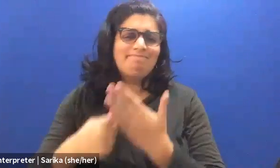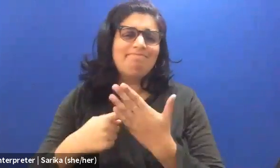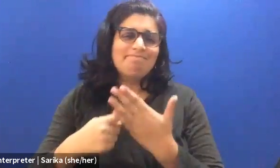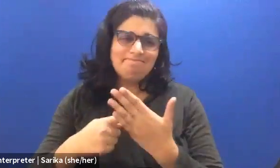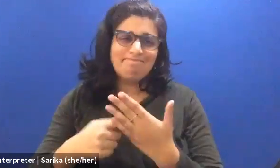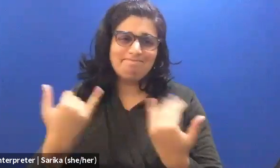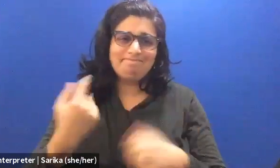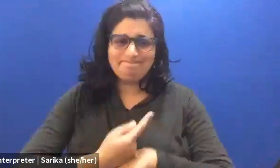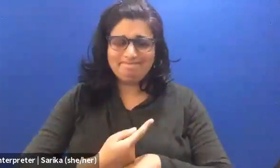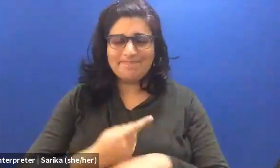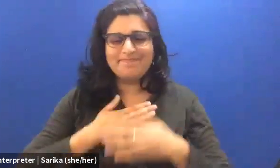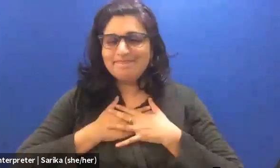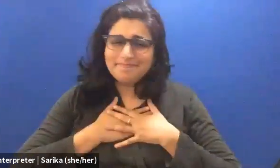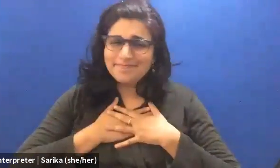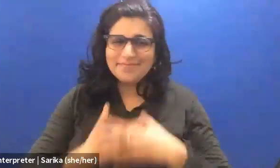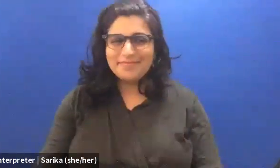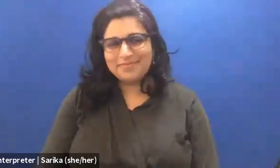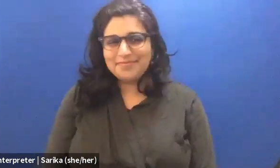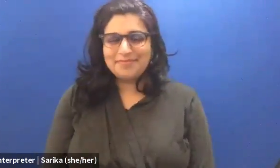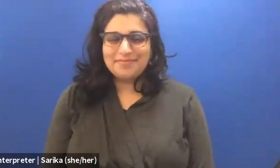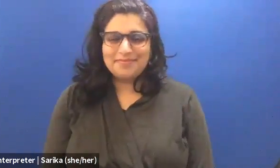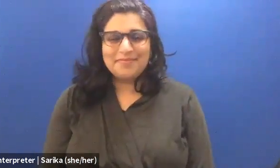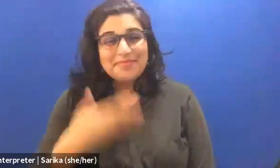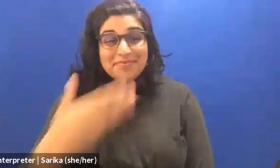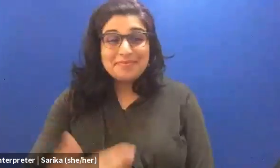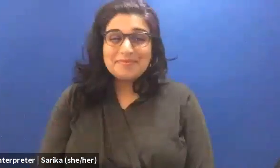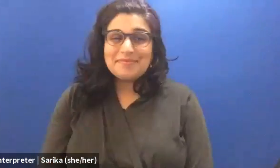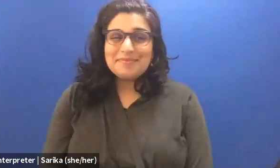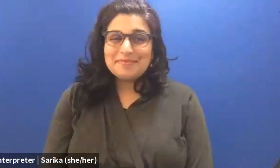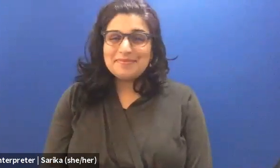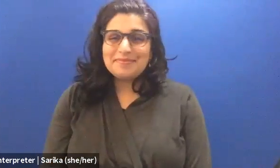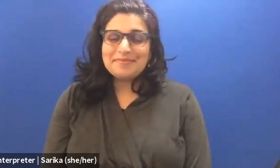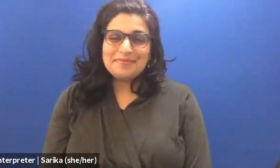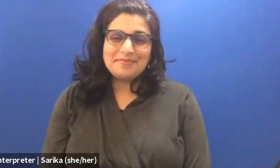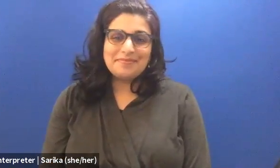conversation today. Thank you.